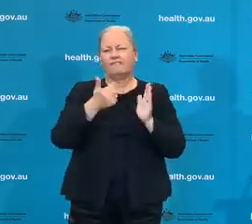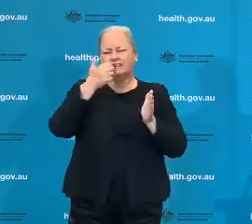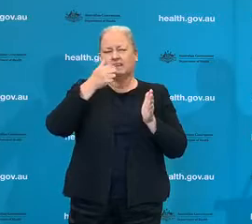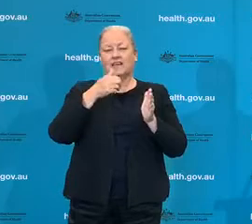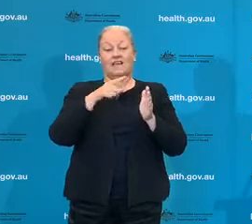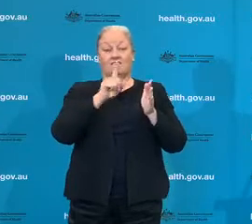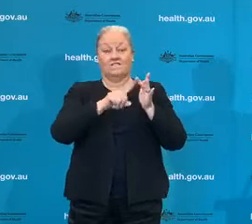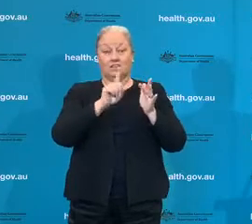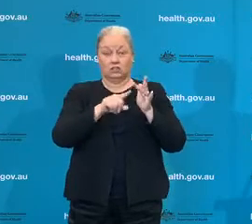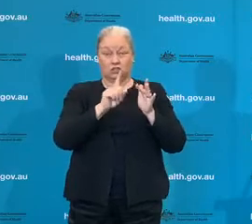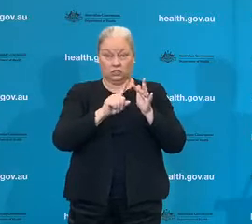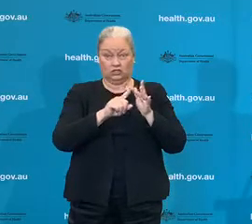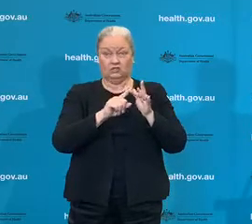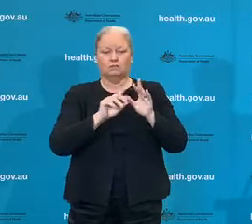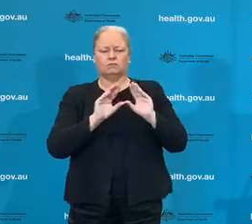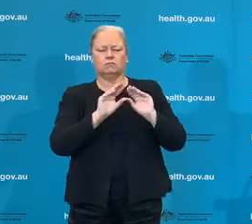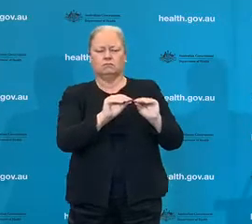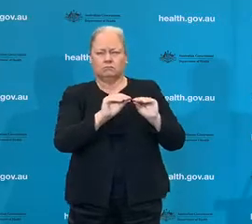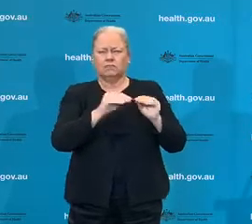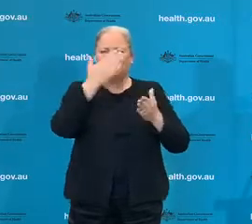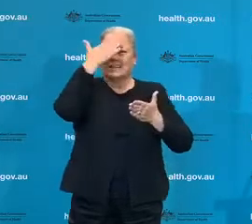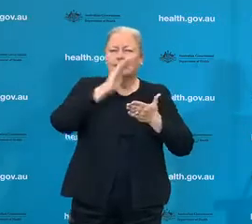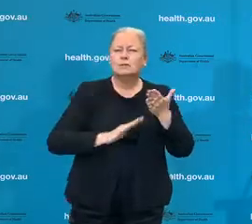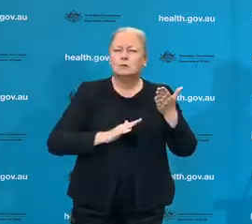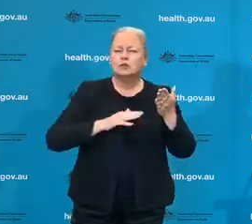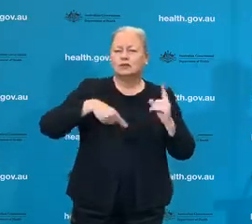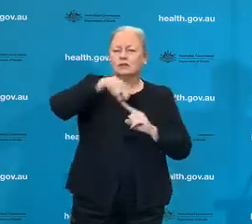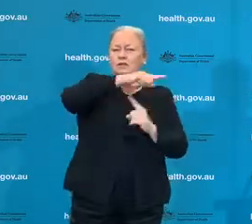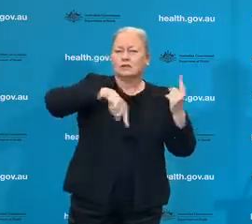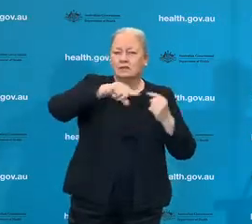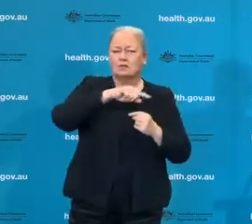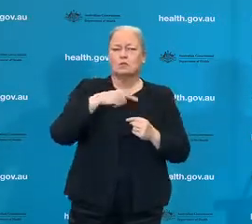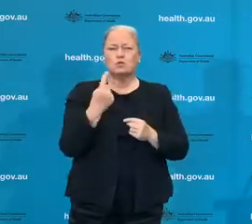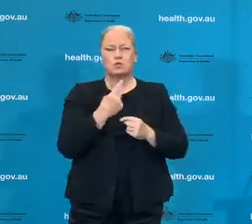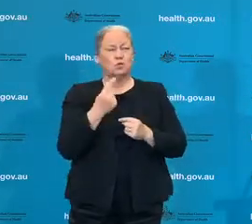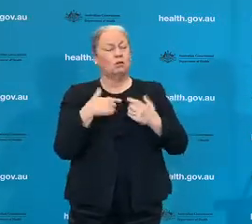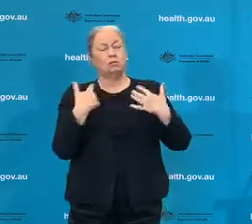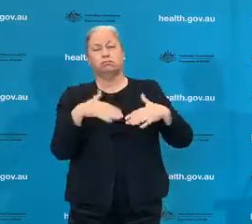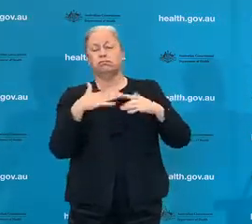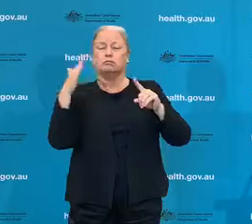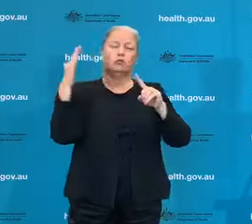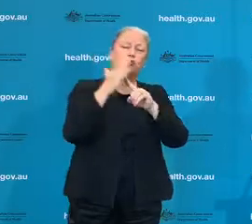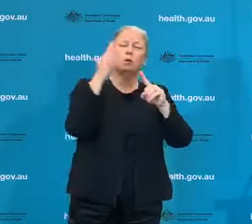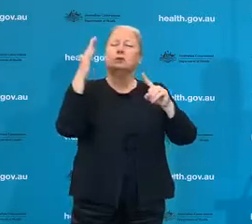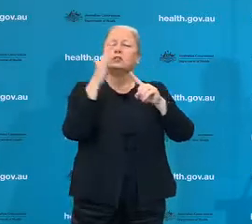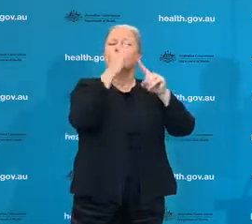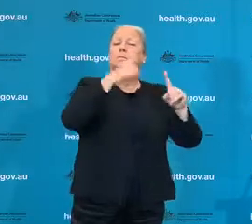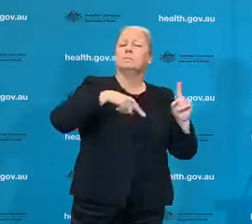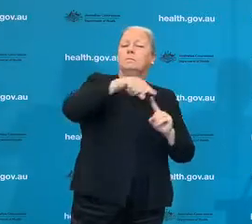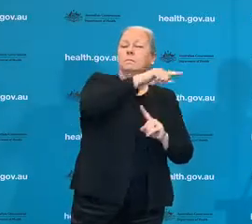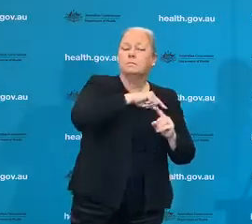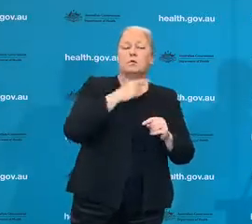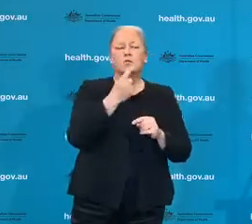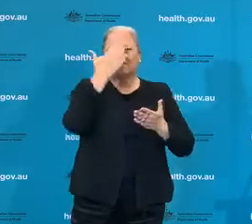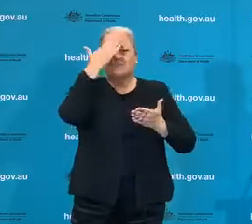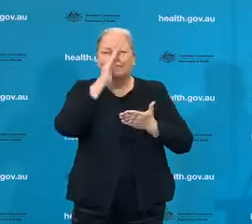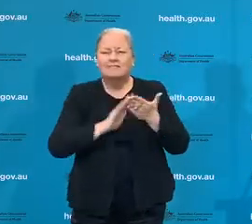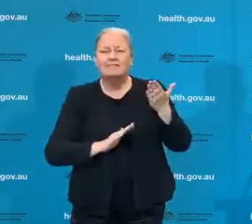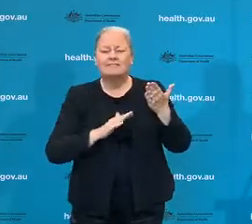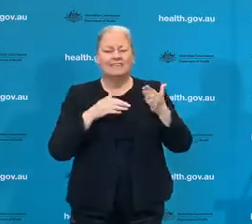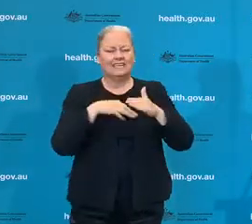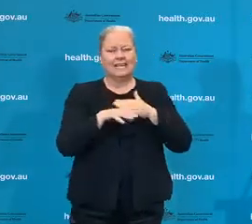These are leaders and practitioners of infection control many of whom who have been practicing infection control